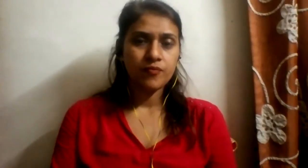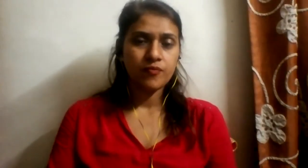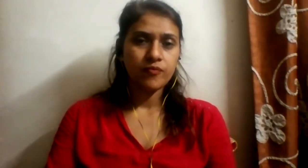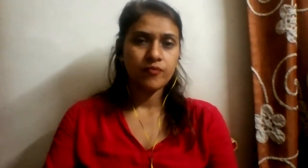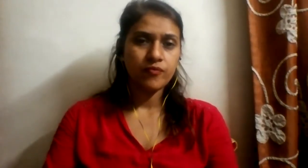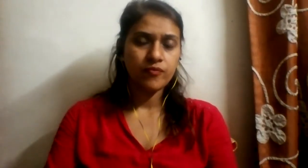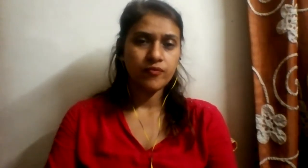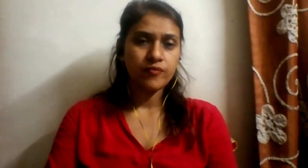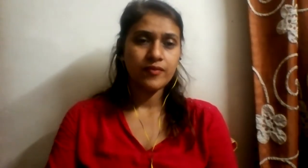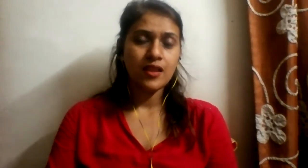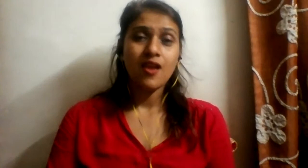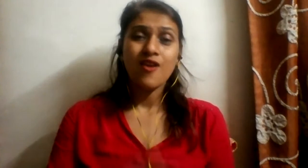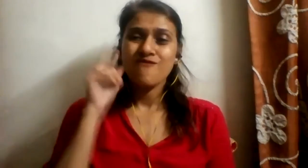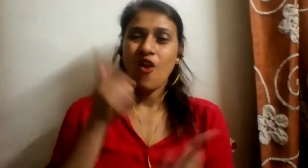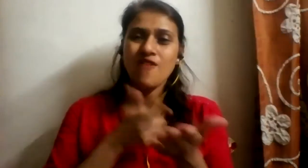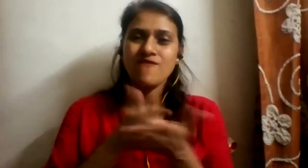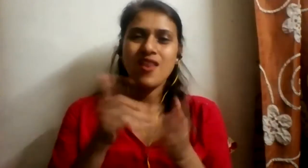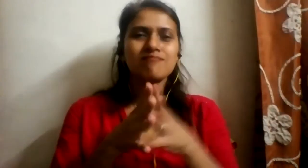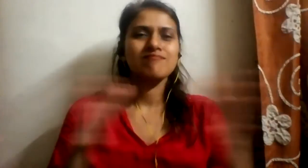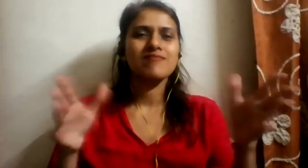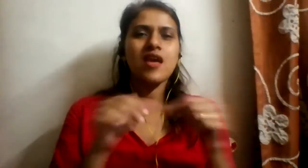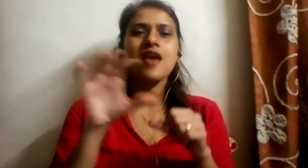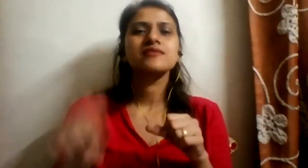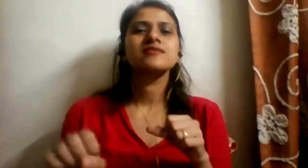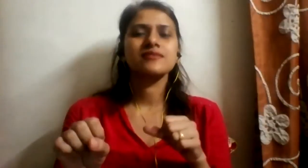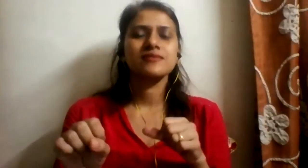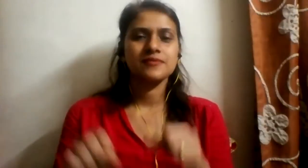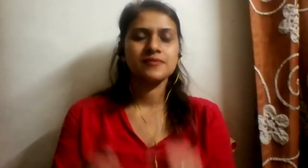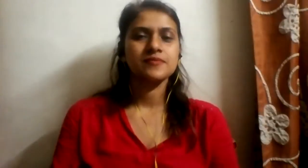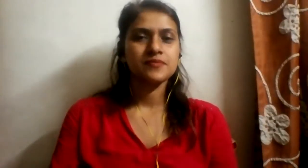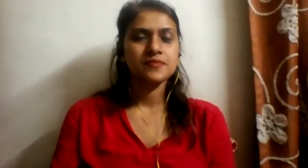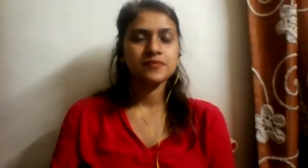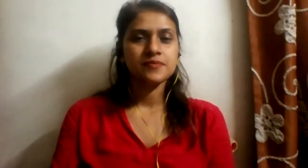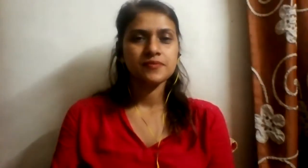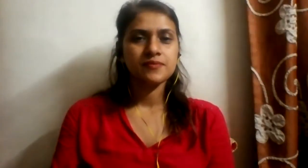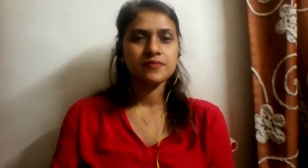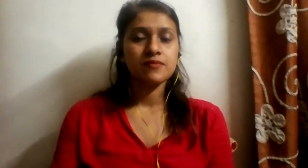village? Now, this is what is the objective of the Prime Minister.